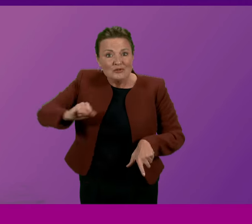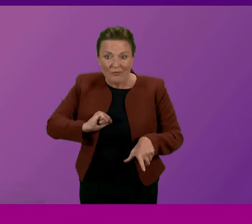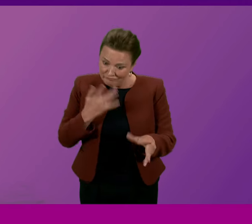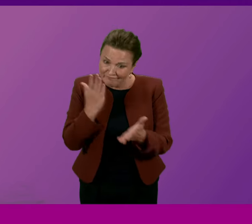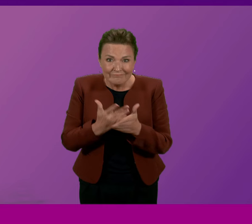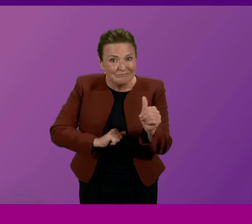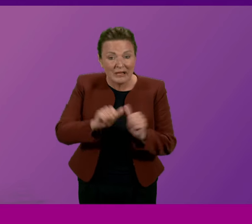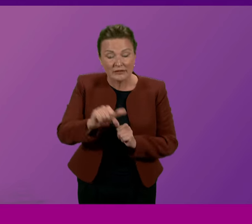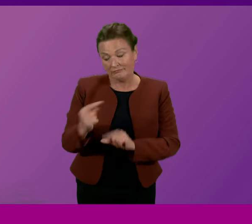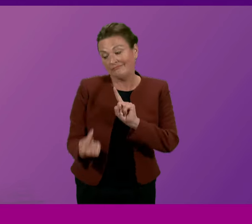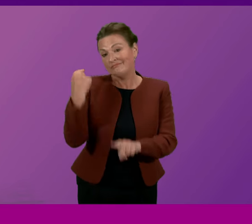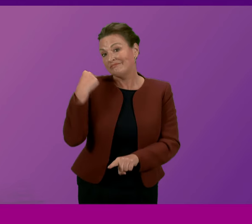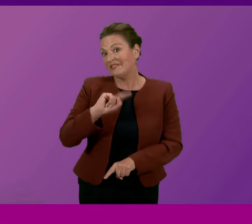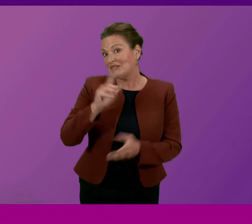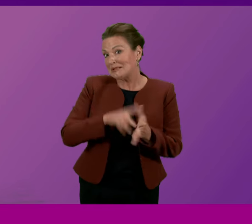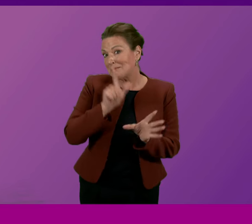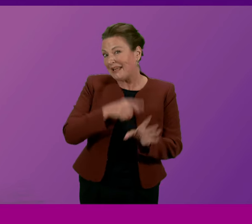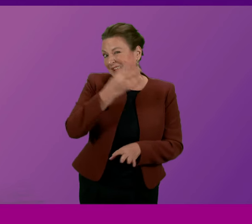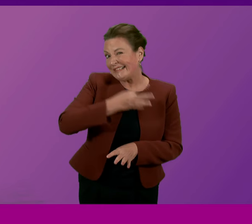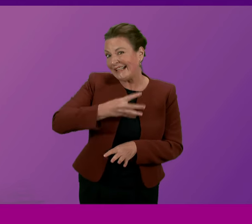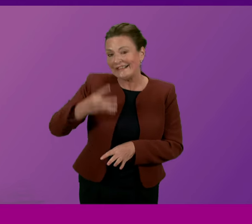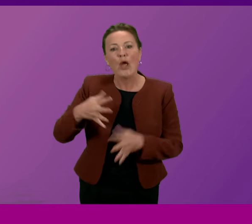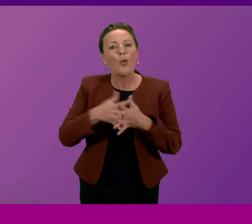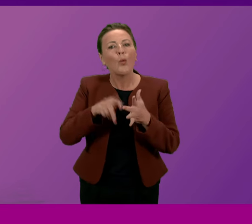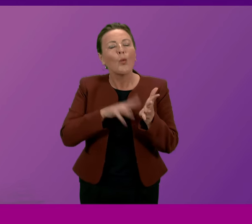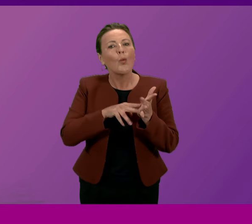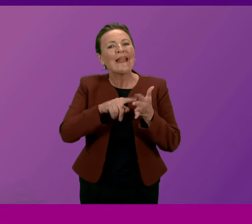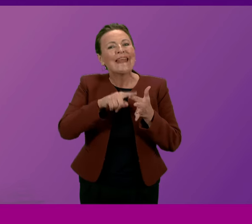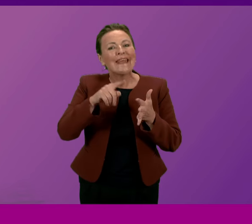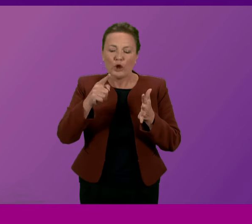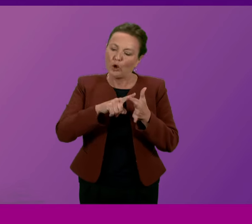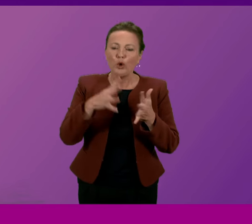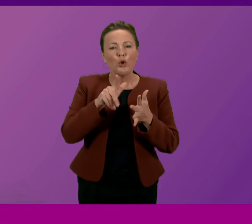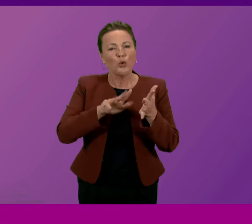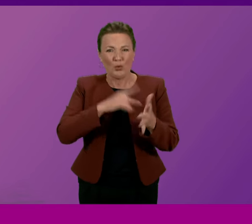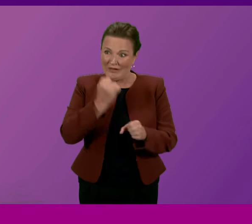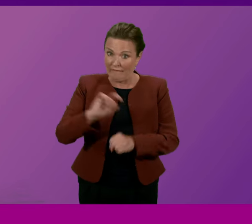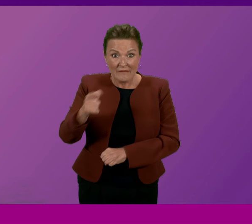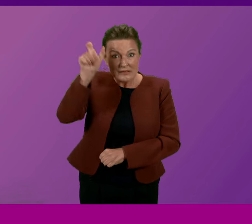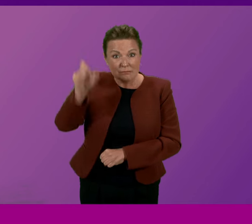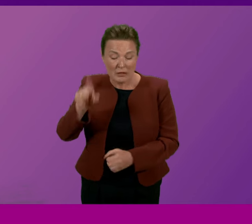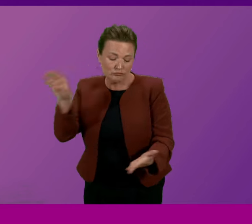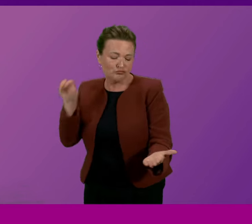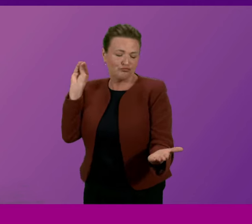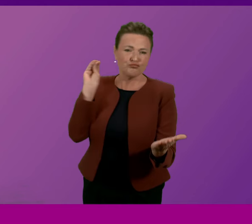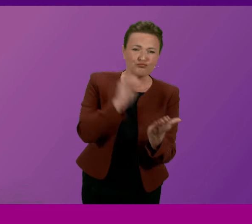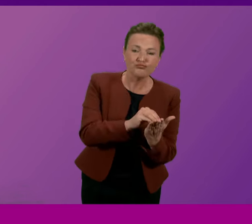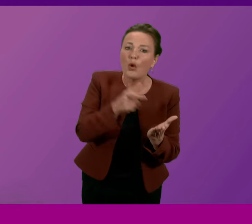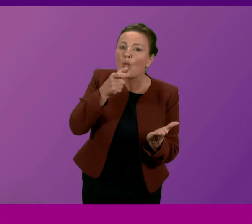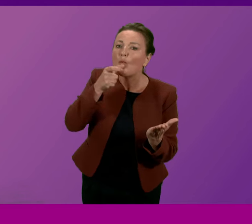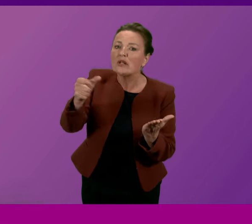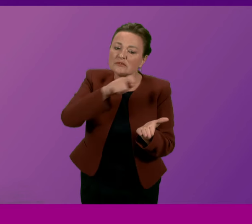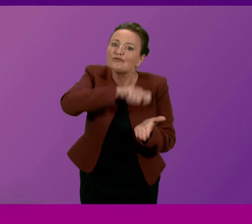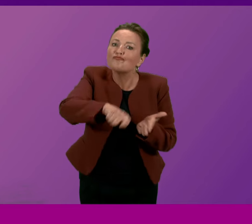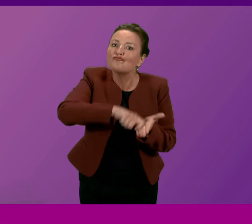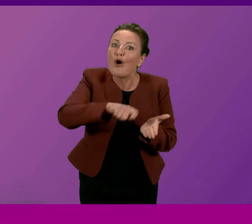May 1999, the late Winnie Ewing placed the first words on the parliamentary record when she spoke of her